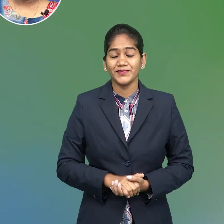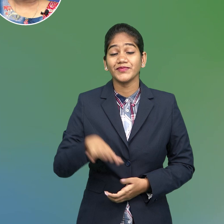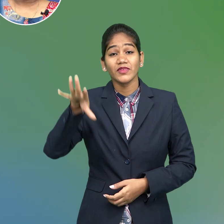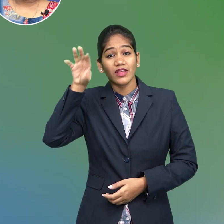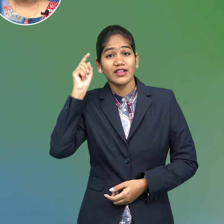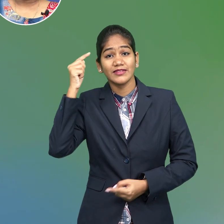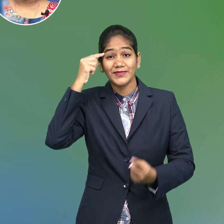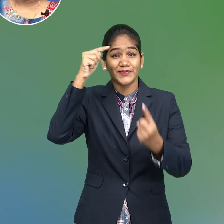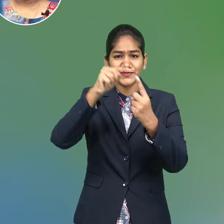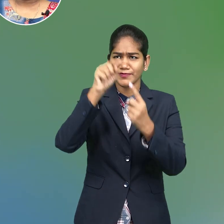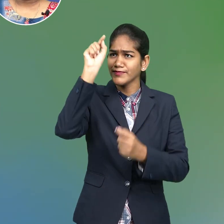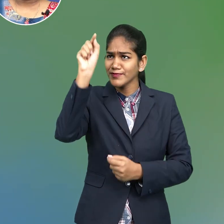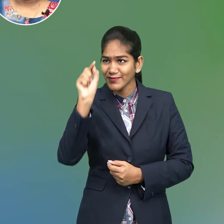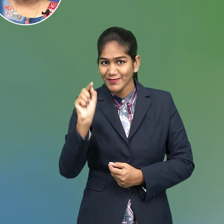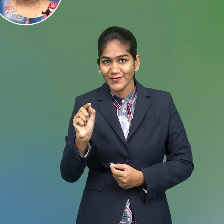Learning outcomes.